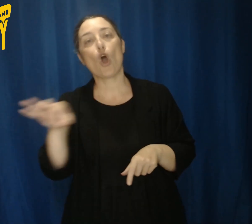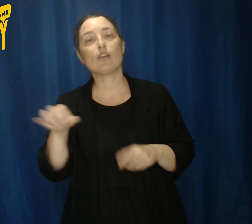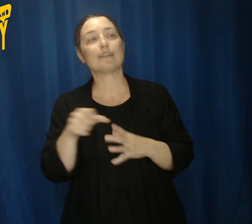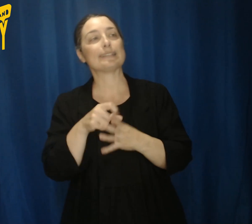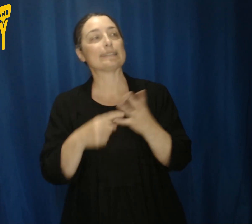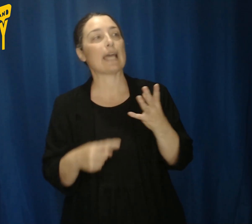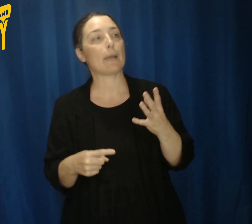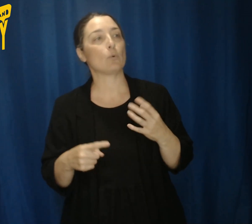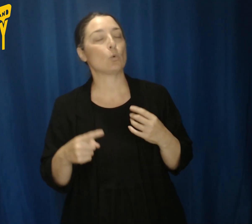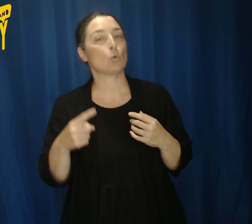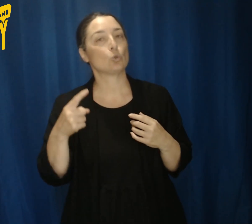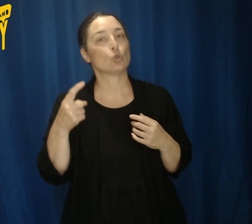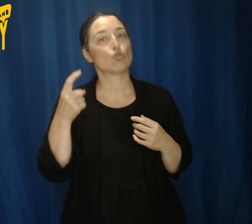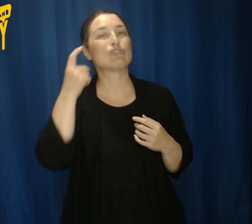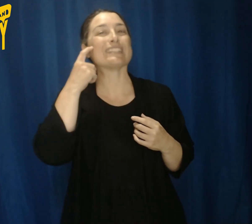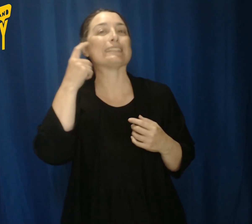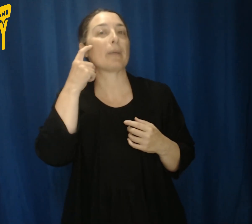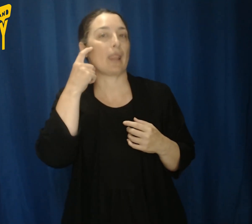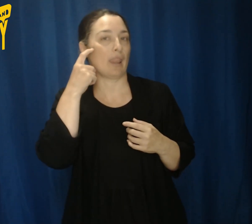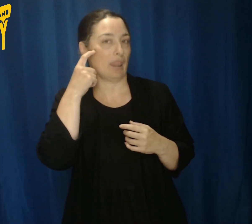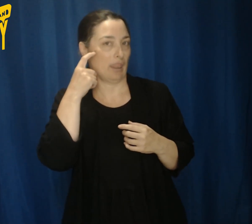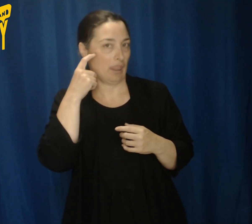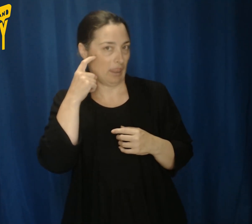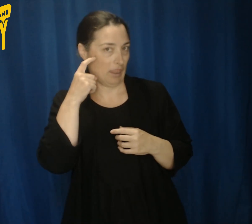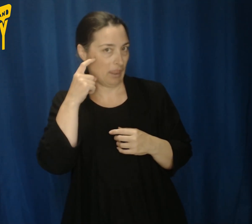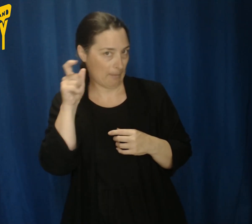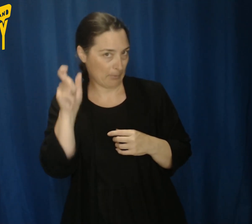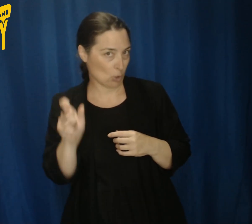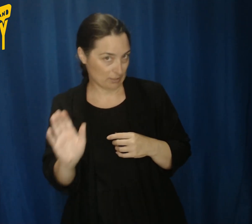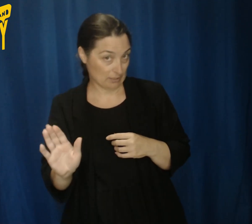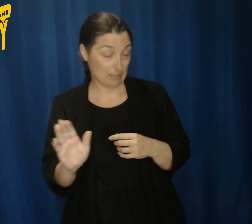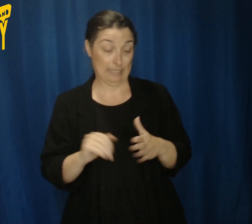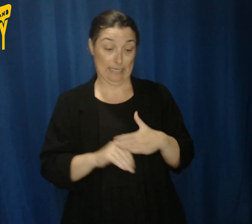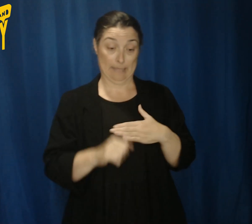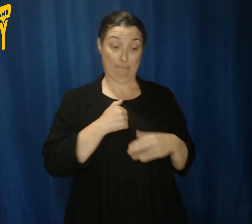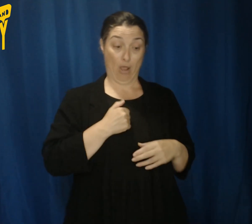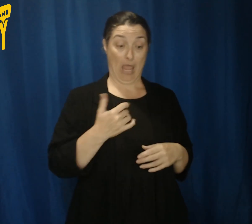and in my life, that character,